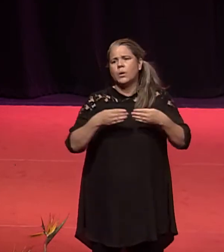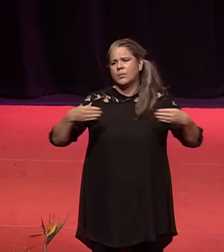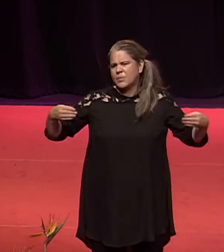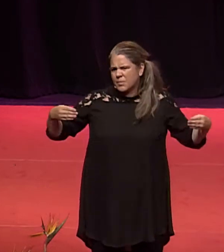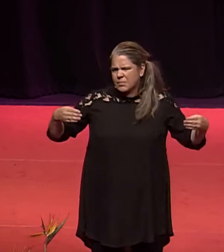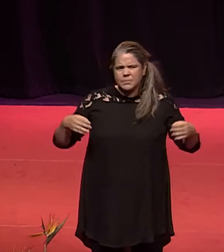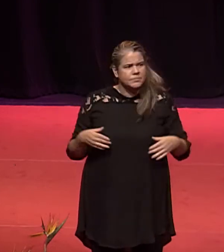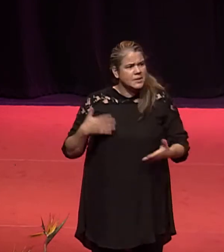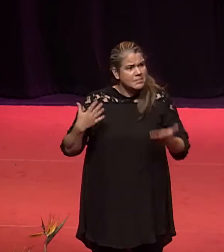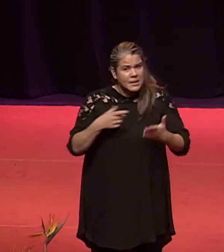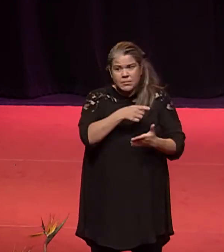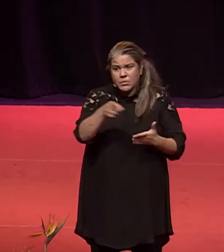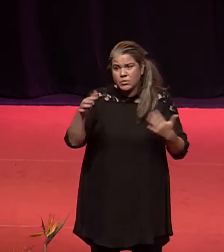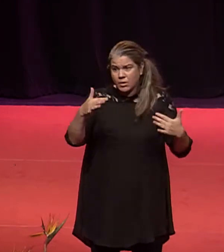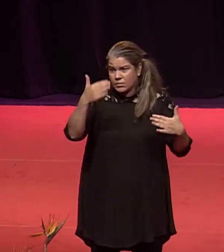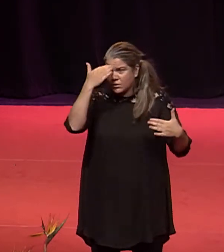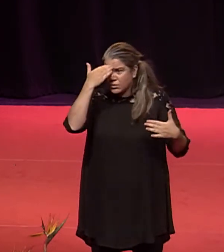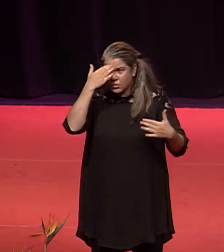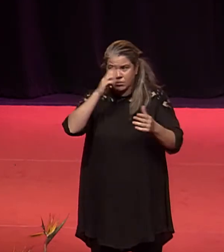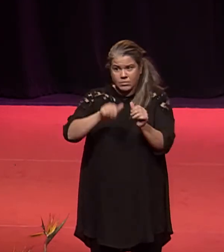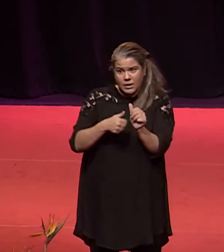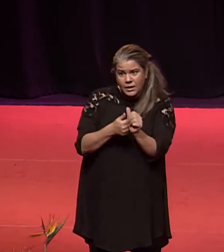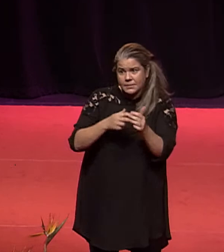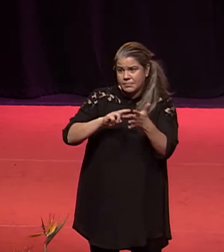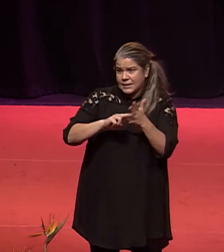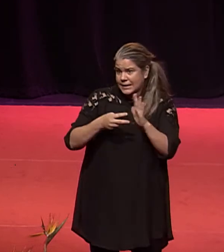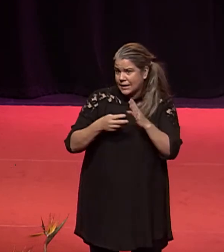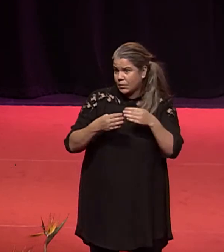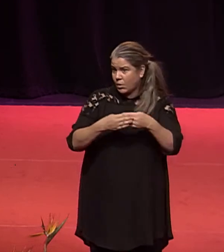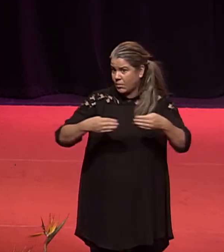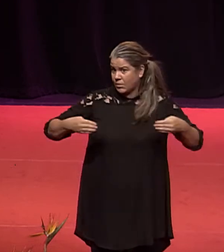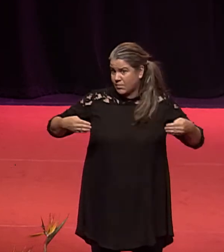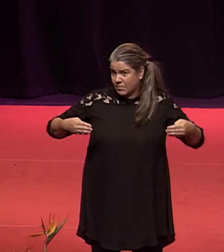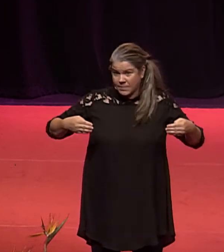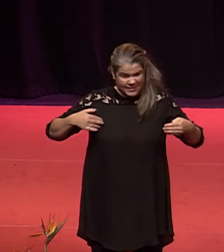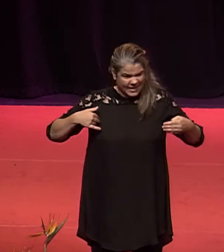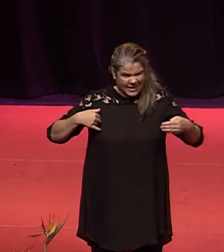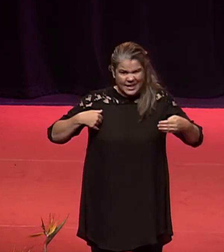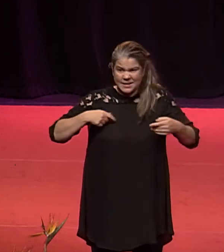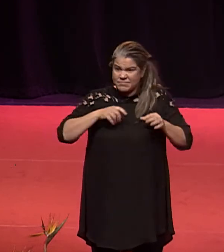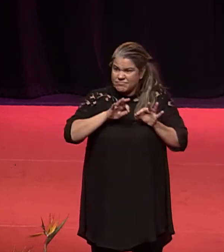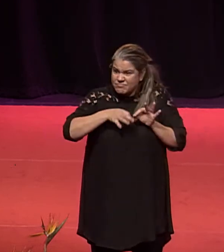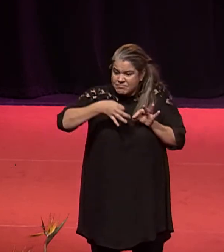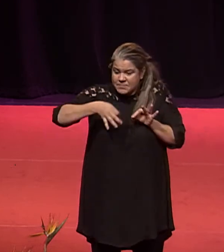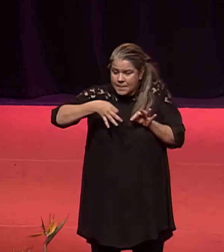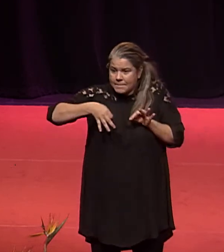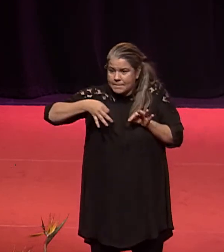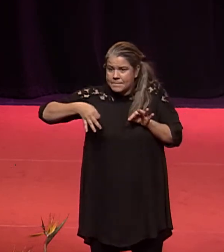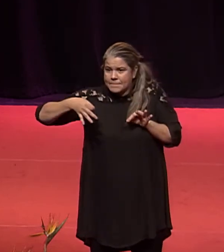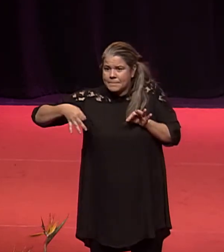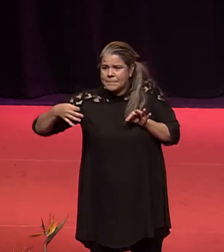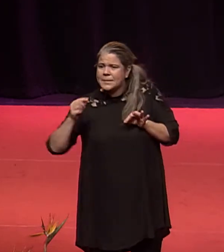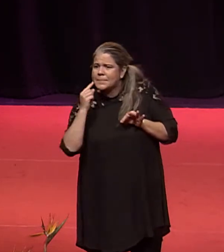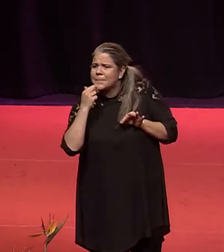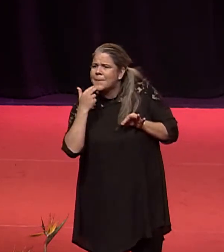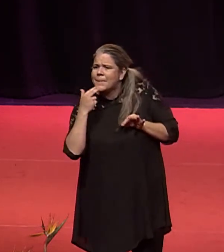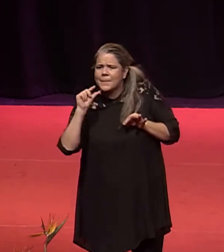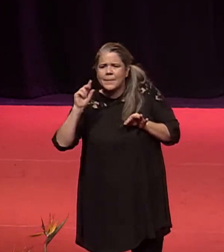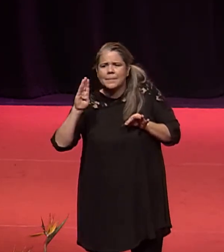symbolism regarding wampum belts. A wampum belt is made from beads, and it's very intricate and